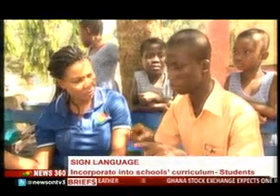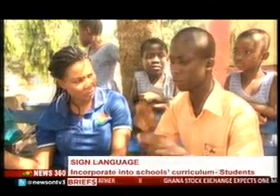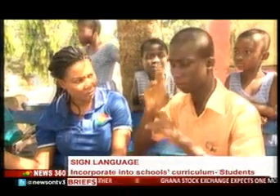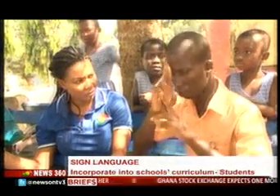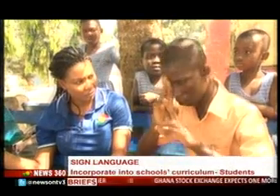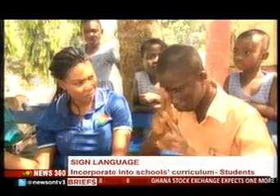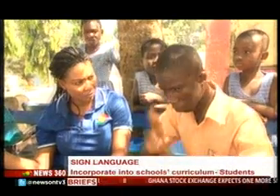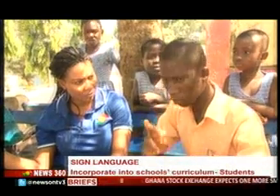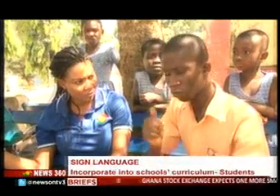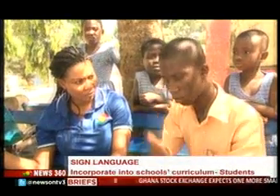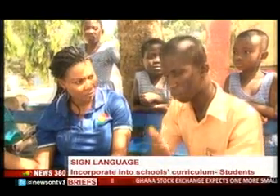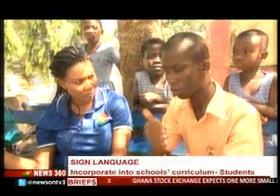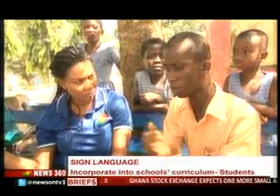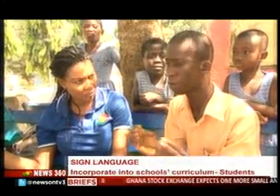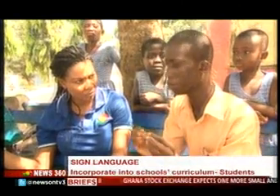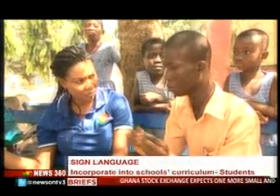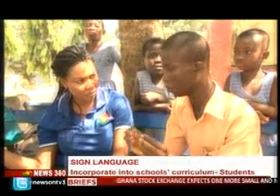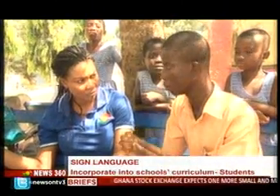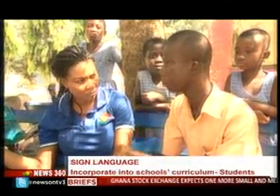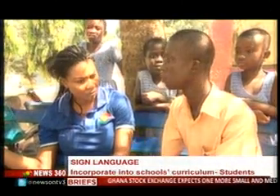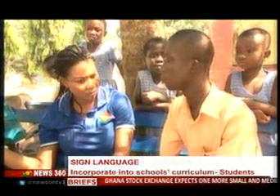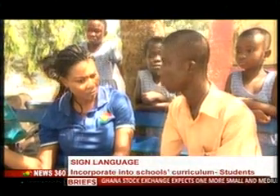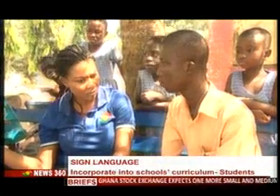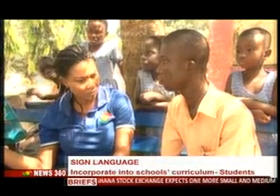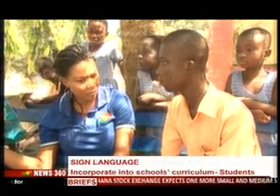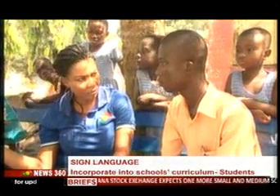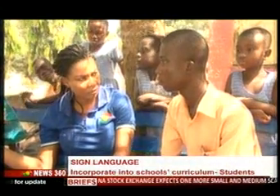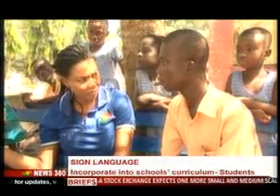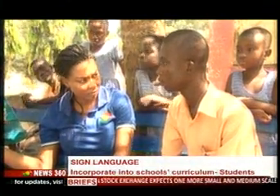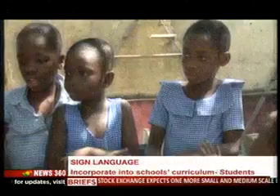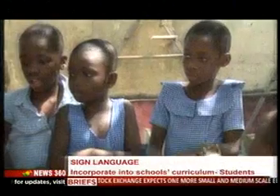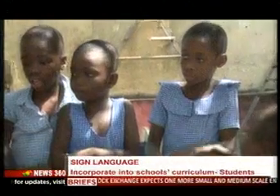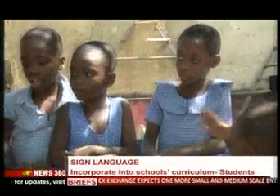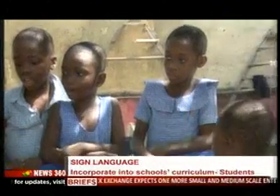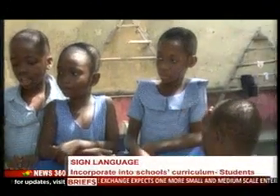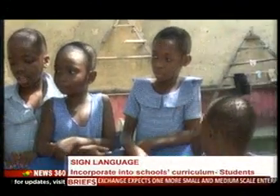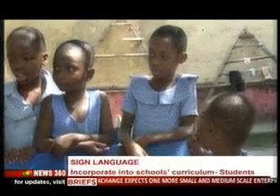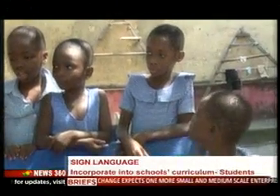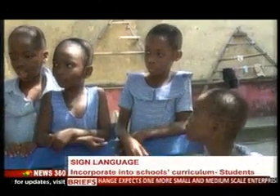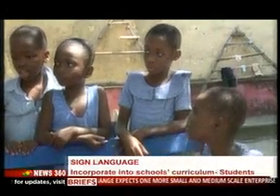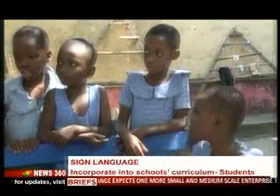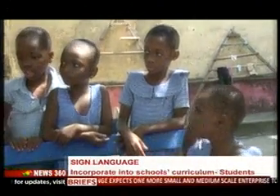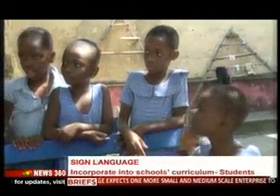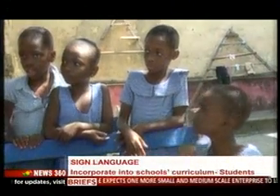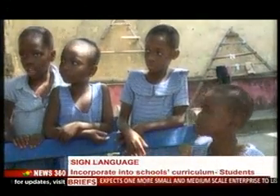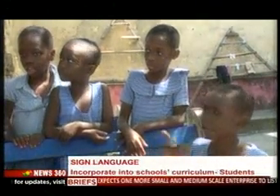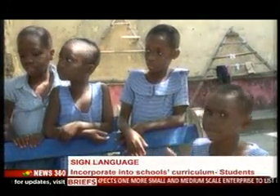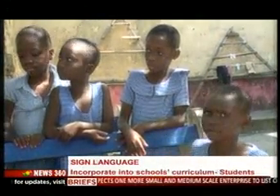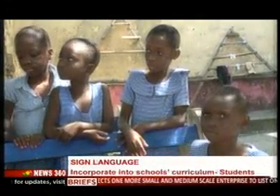But they respect their parents and need some help from them. A 2013 statistic from the deaf community